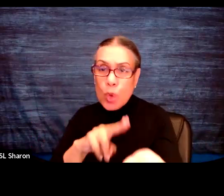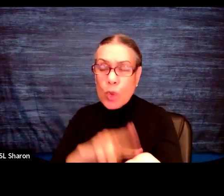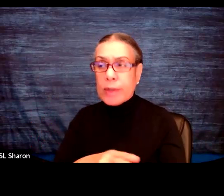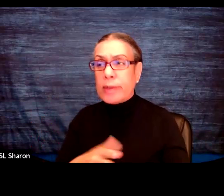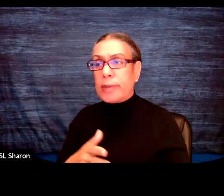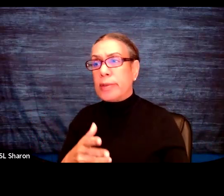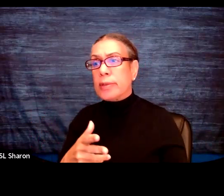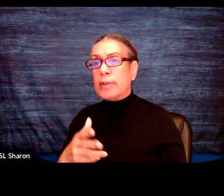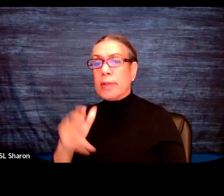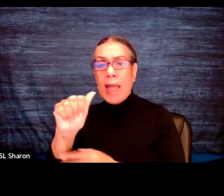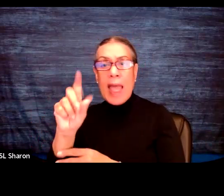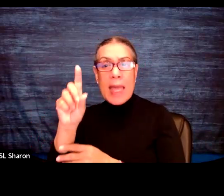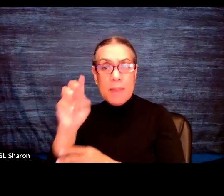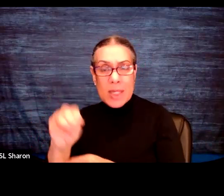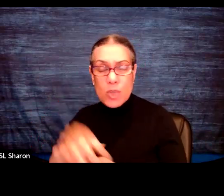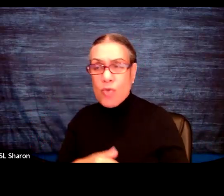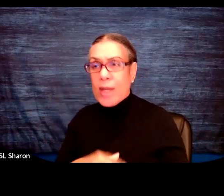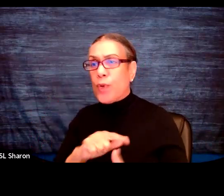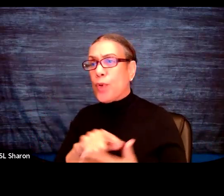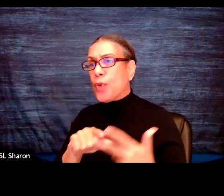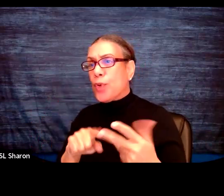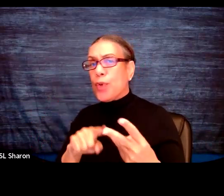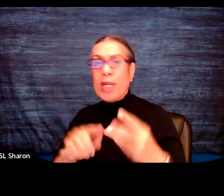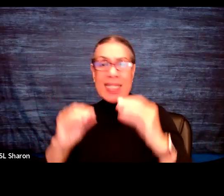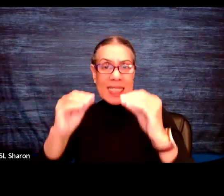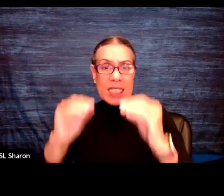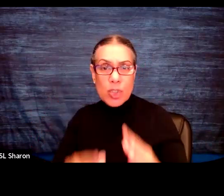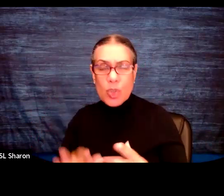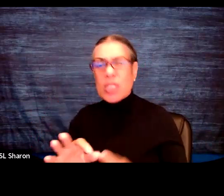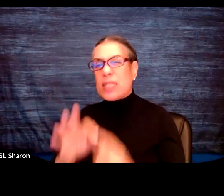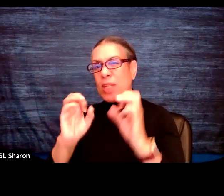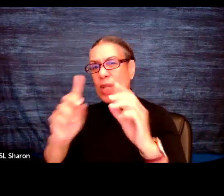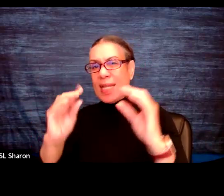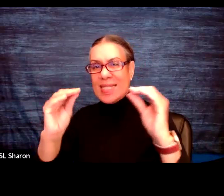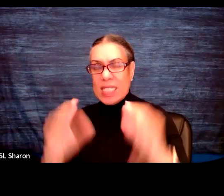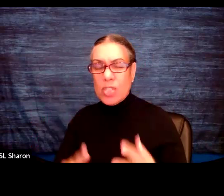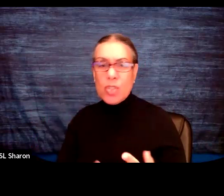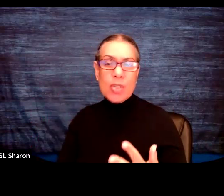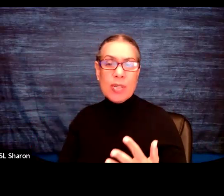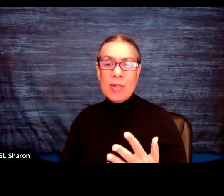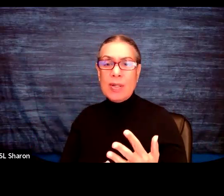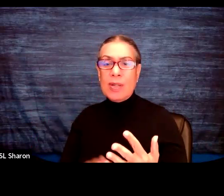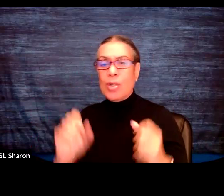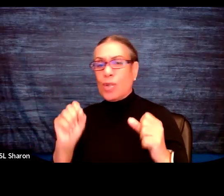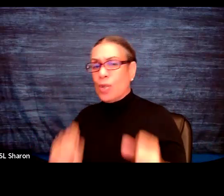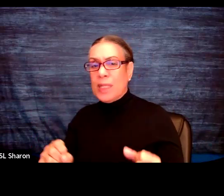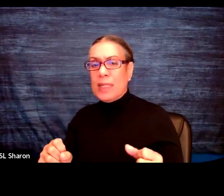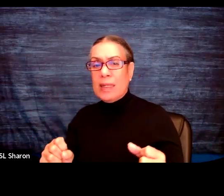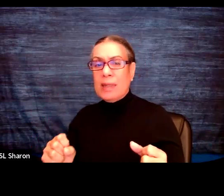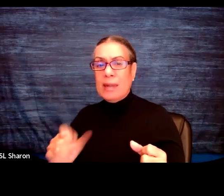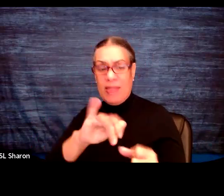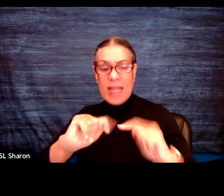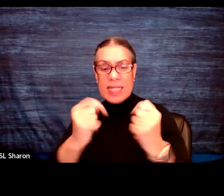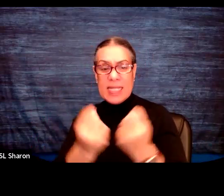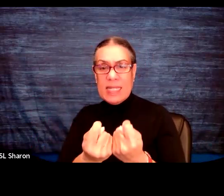uh, administrator, educators, special educators, could be the COS, it could be, and that